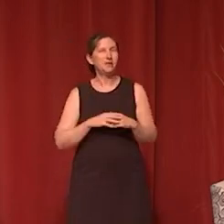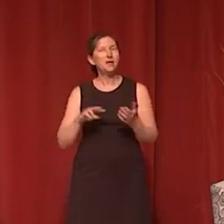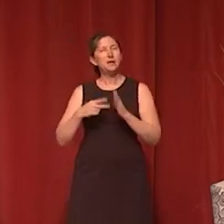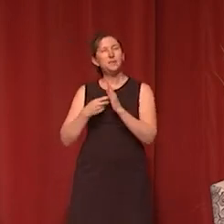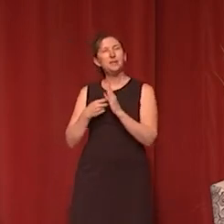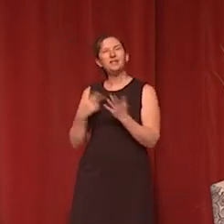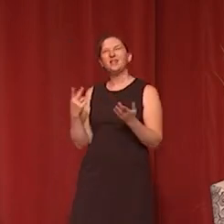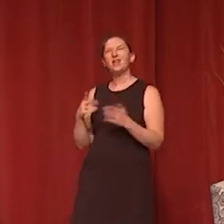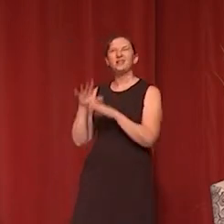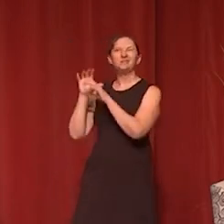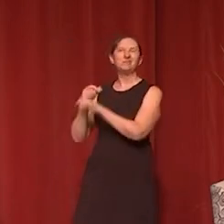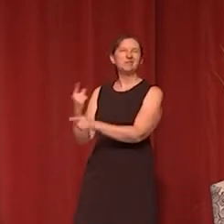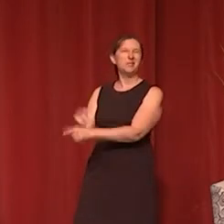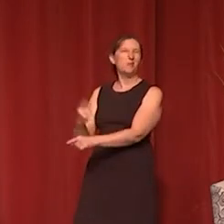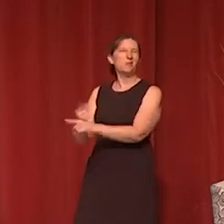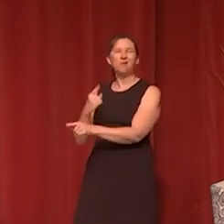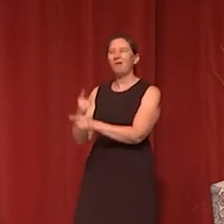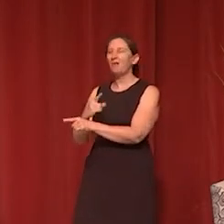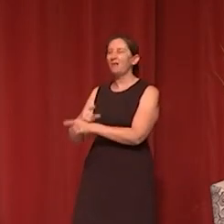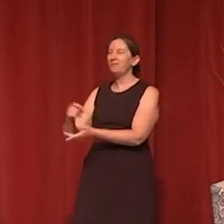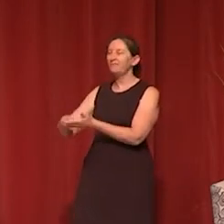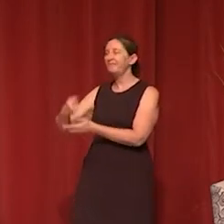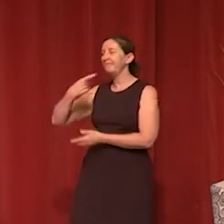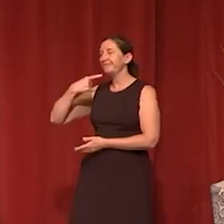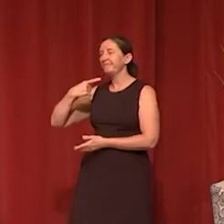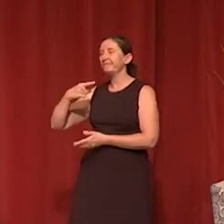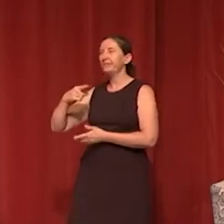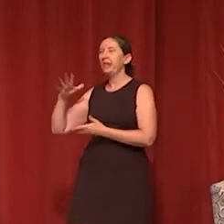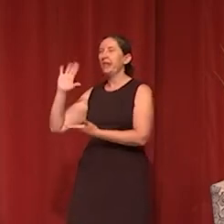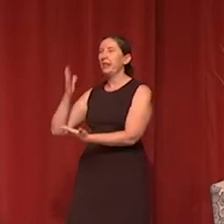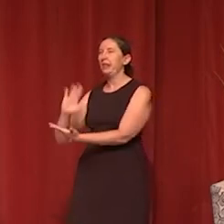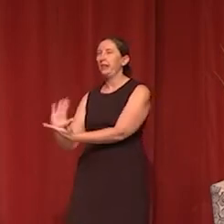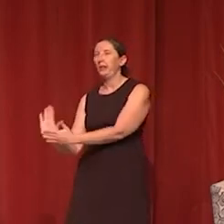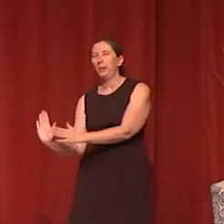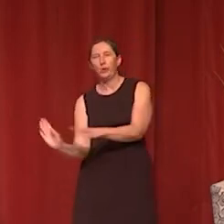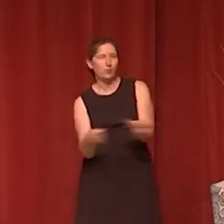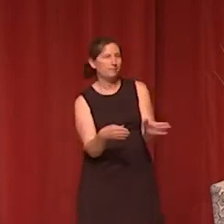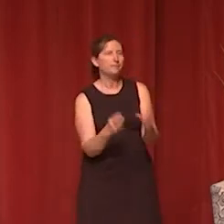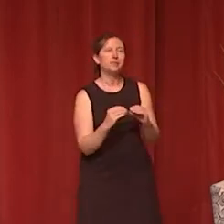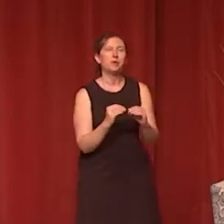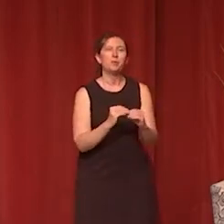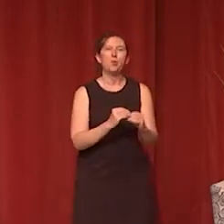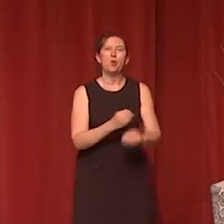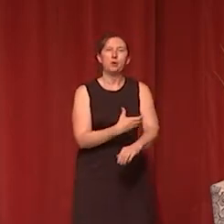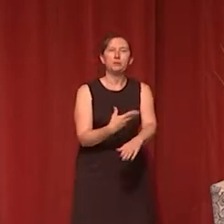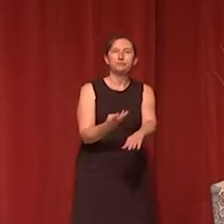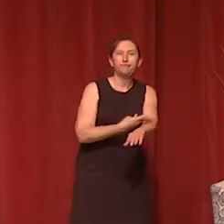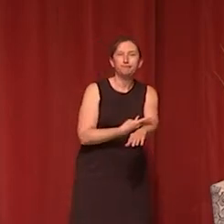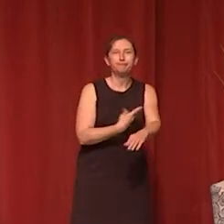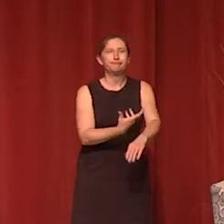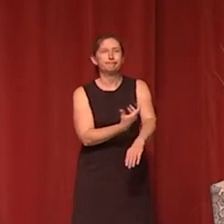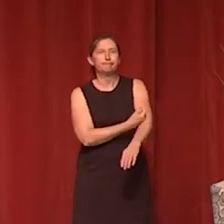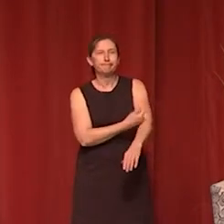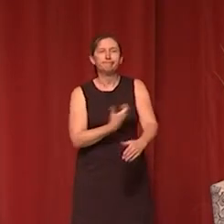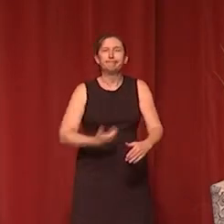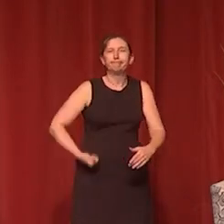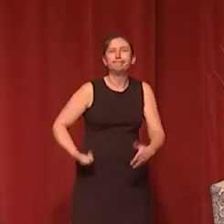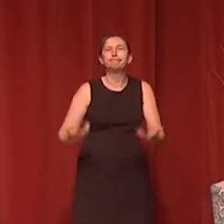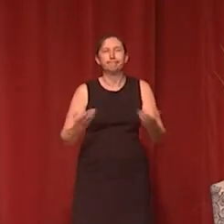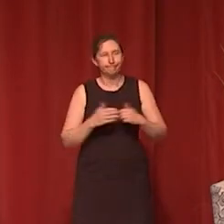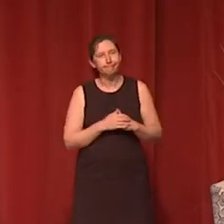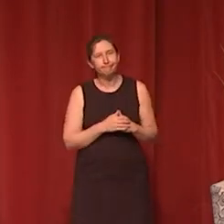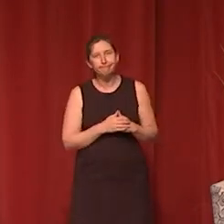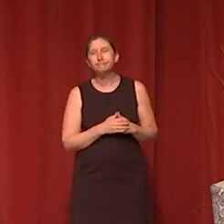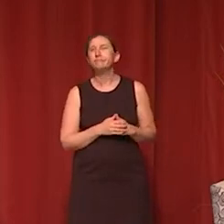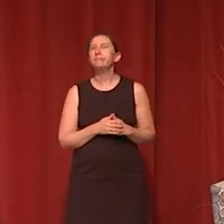tablet pathway and more into the infusion therapy, you know, and the self-injectable therapy for take-home. And that's